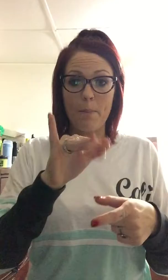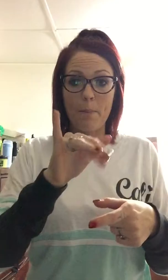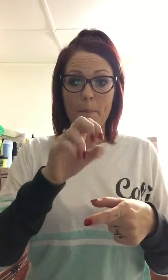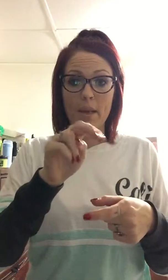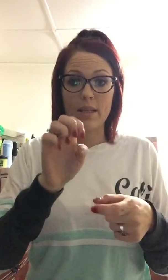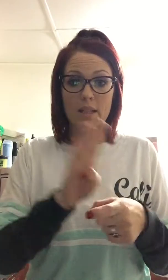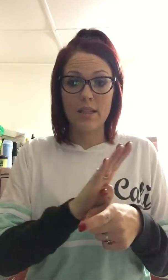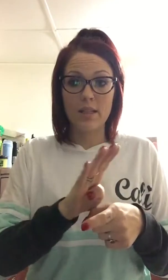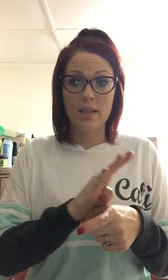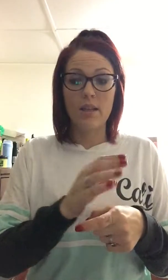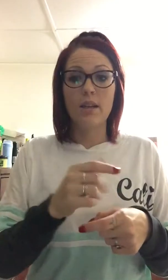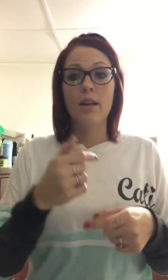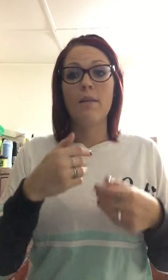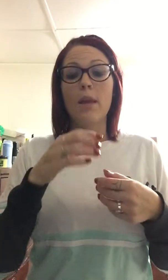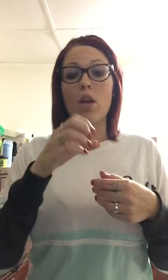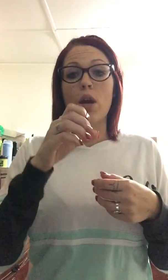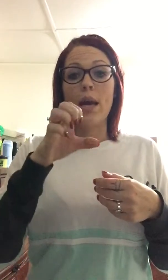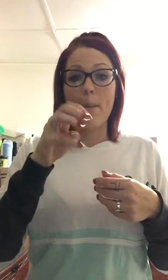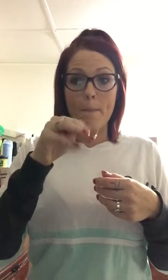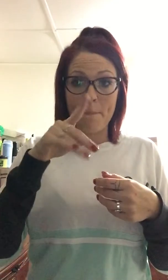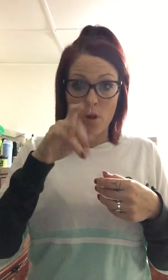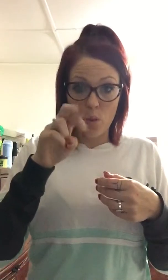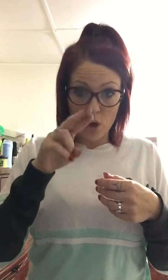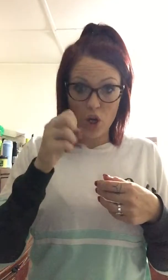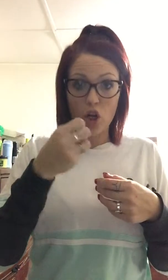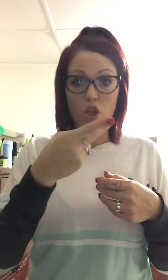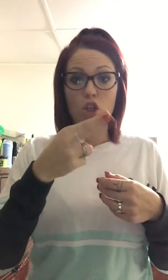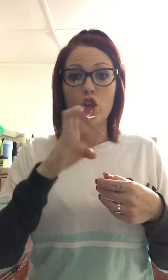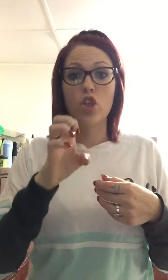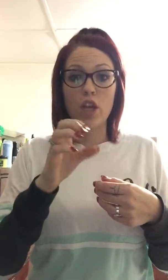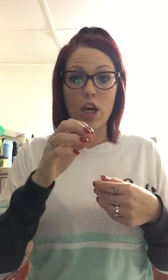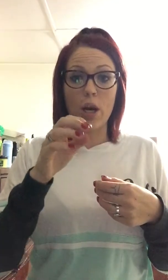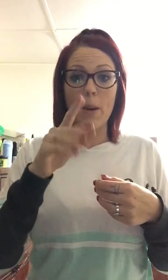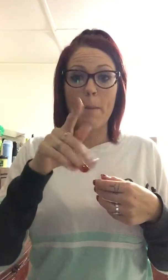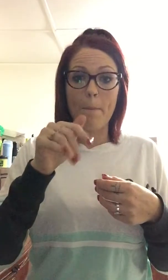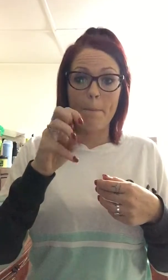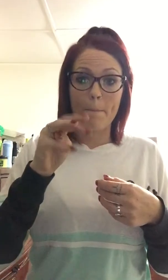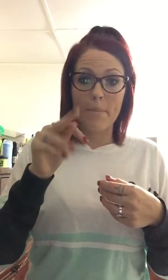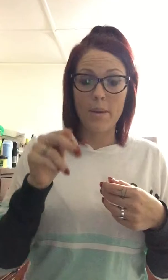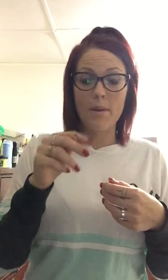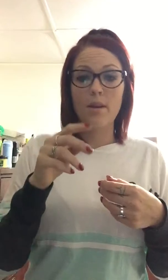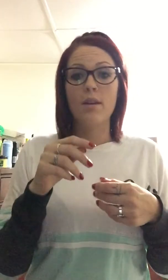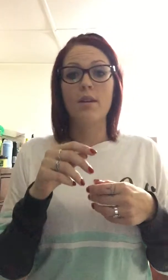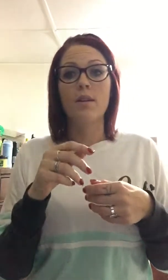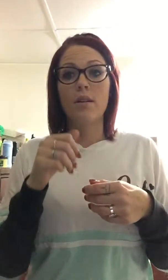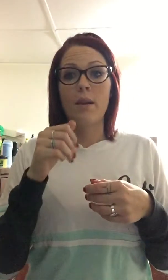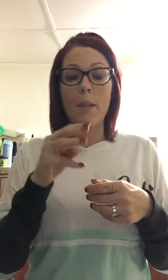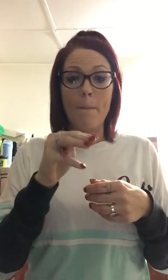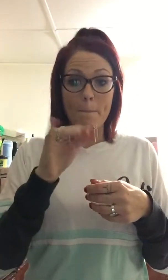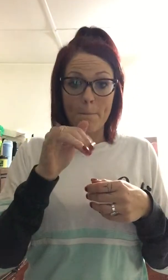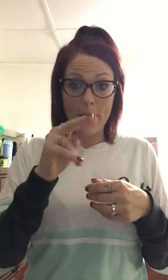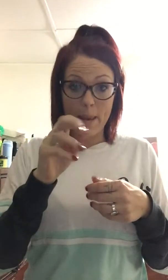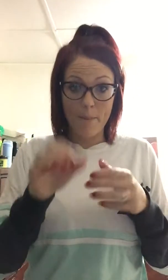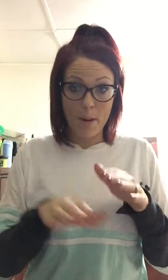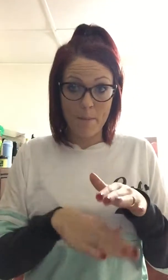or Obamacare or the ACA. It's called Obamacare because President Barack Obama signed it into law on March